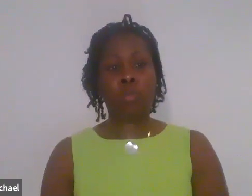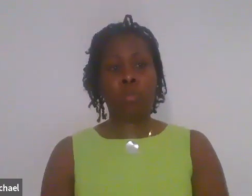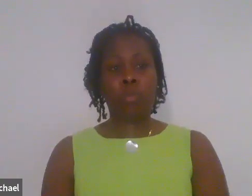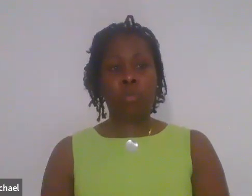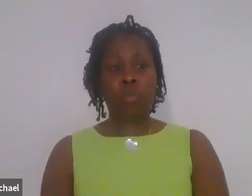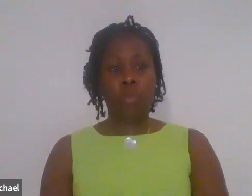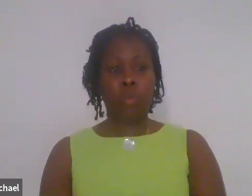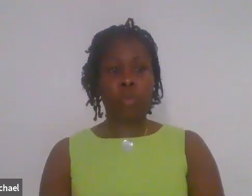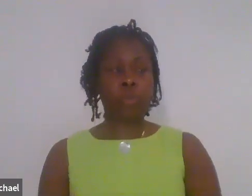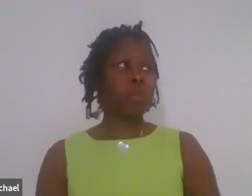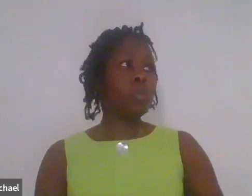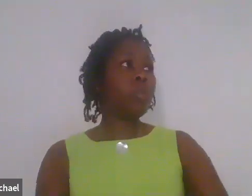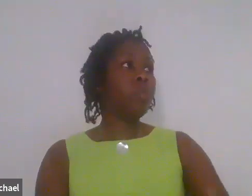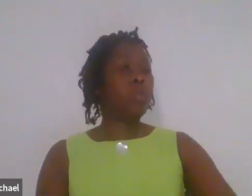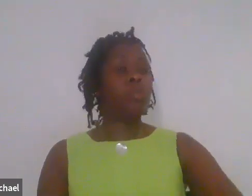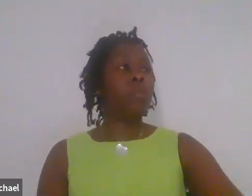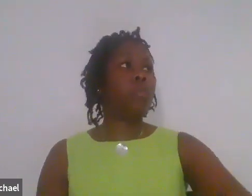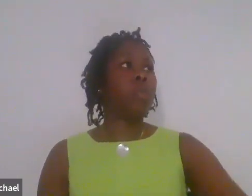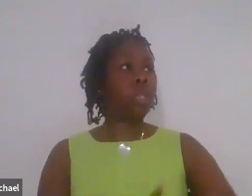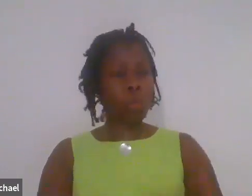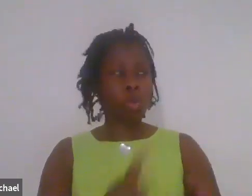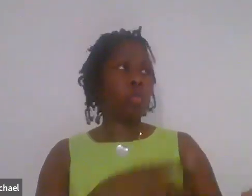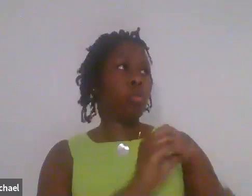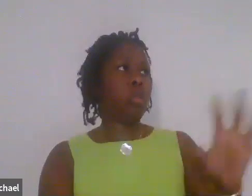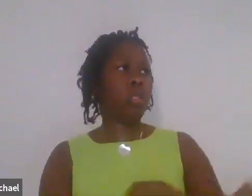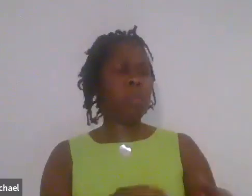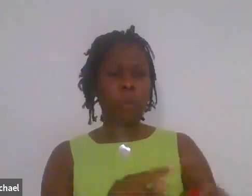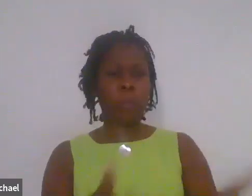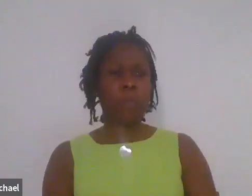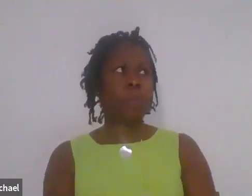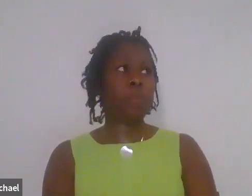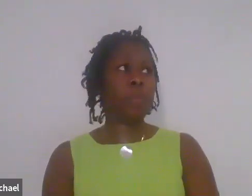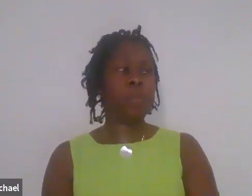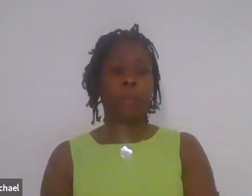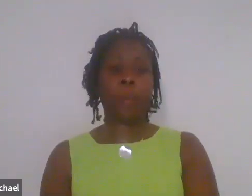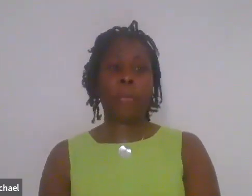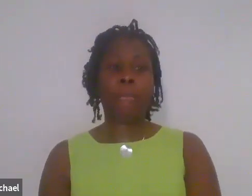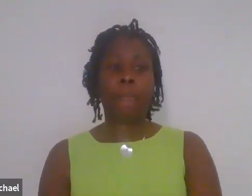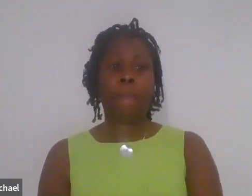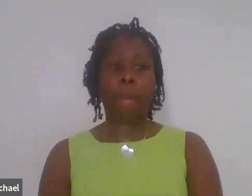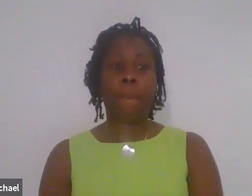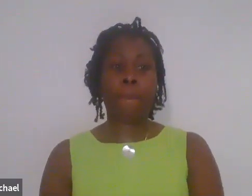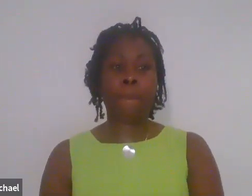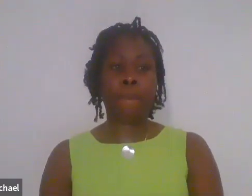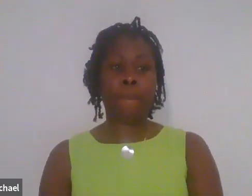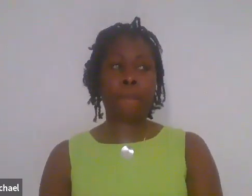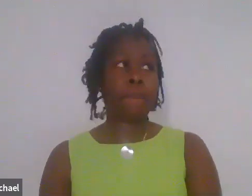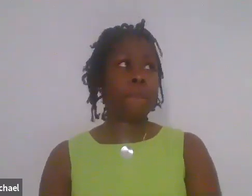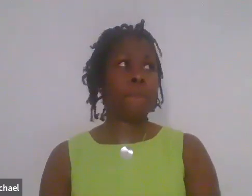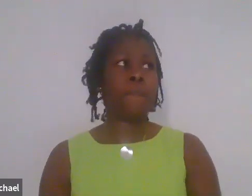ourselves how she got into this level, and we'll be so honored to spend the next 1 hour with her. I am